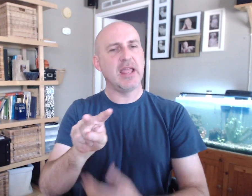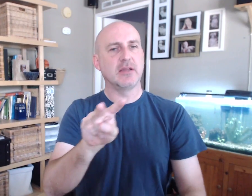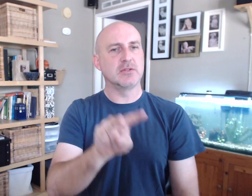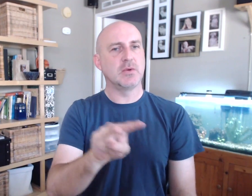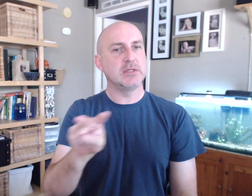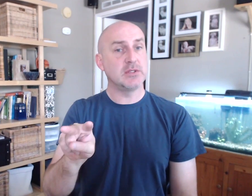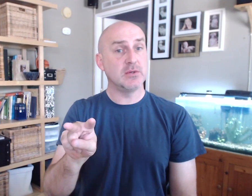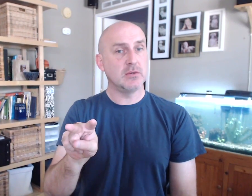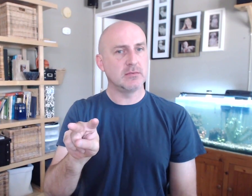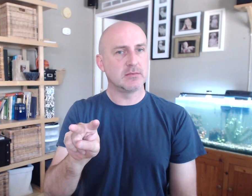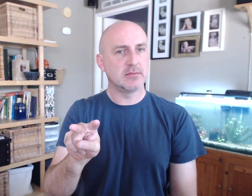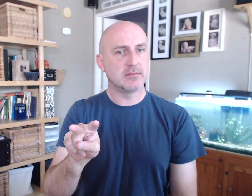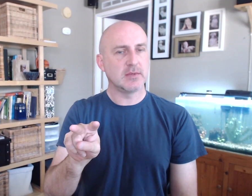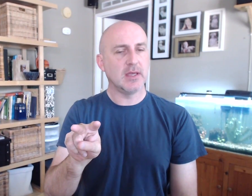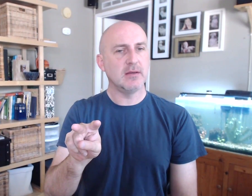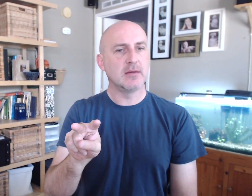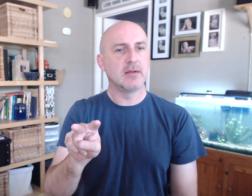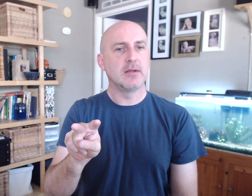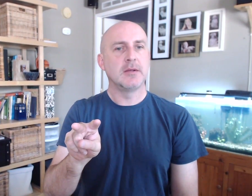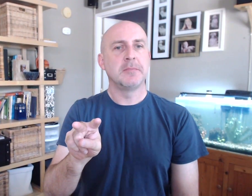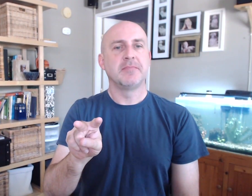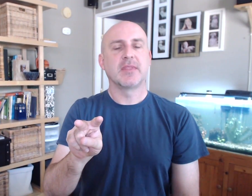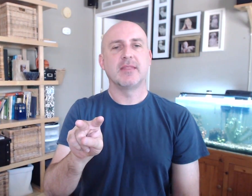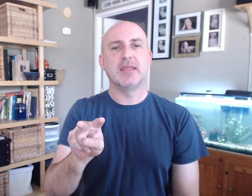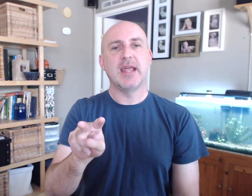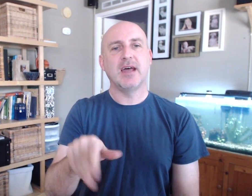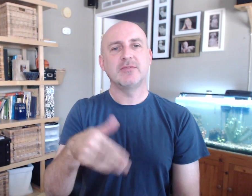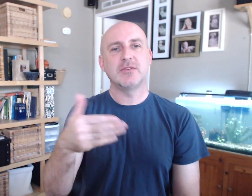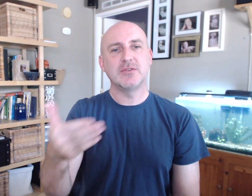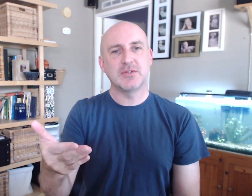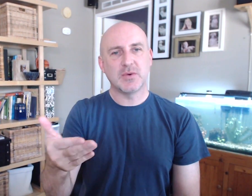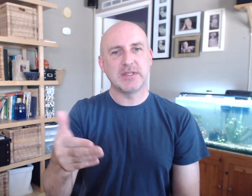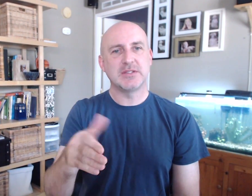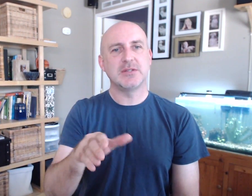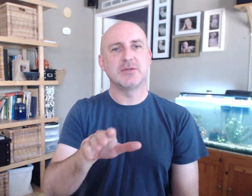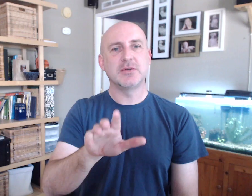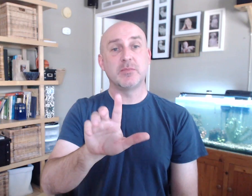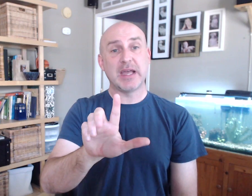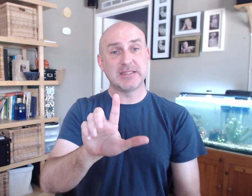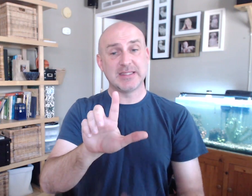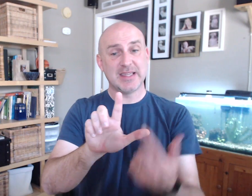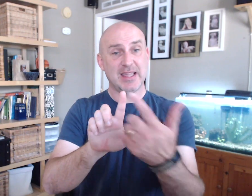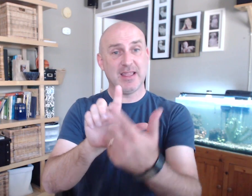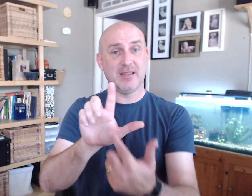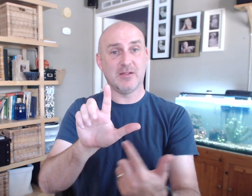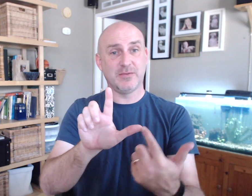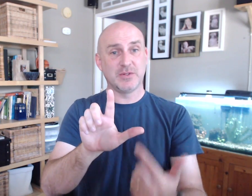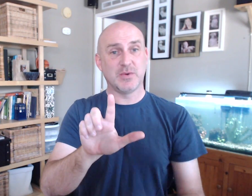angle. 22, okay. Then after you do 22, you go back to the L for 20